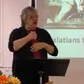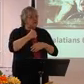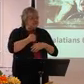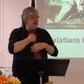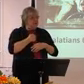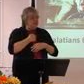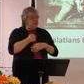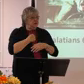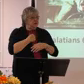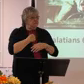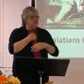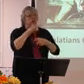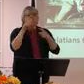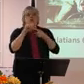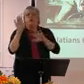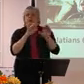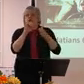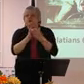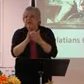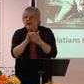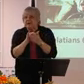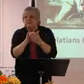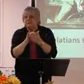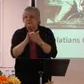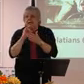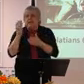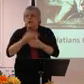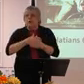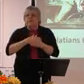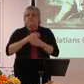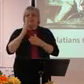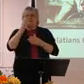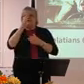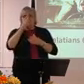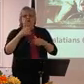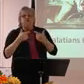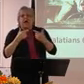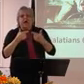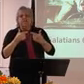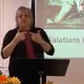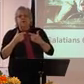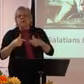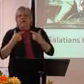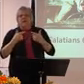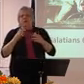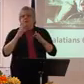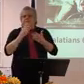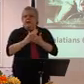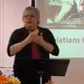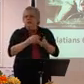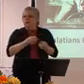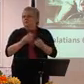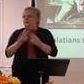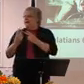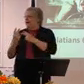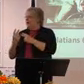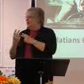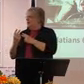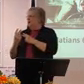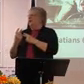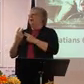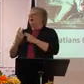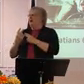you see, when we do that and we get down the road of life, we stop, we look back, and then we